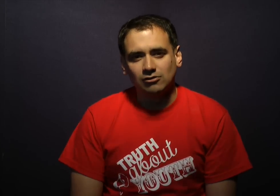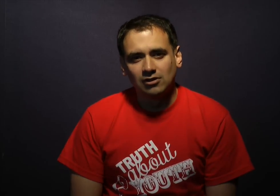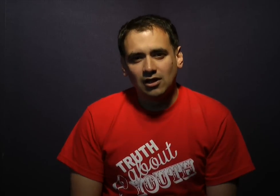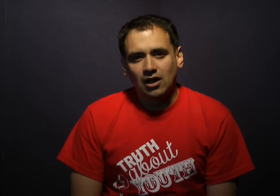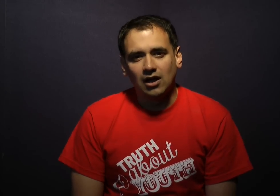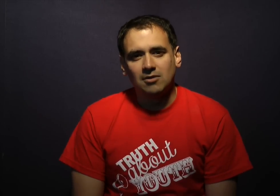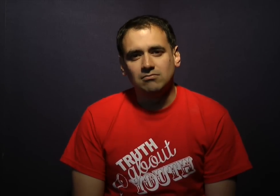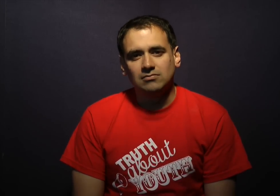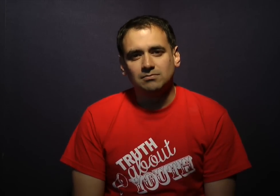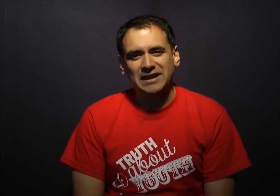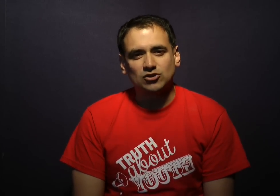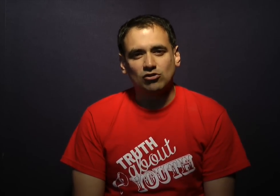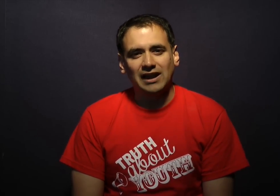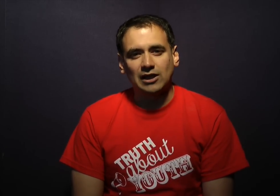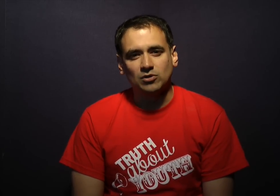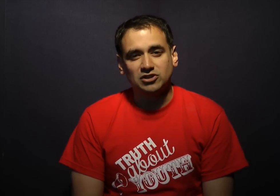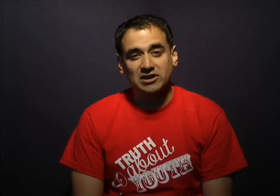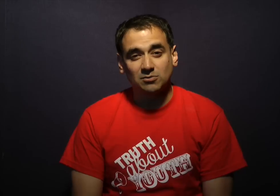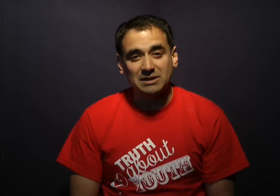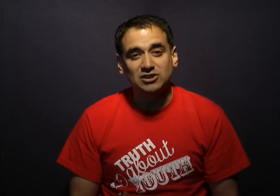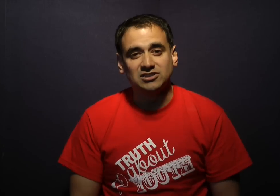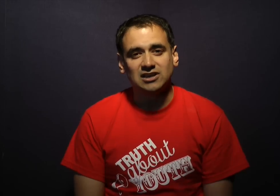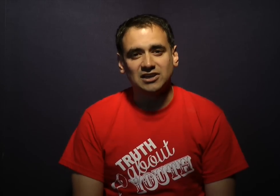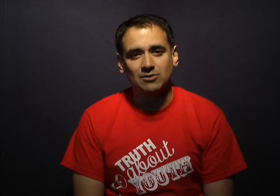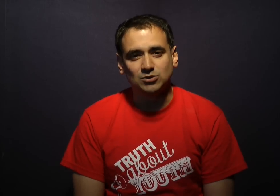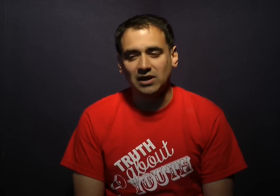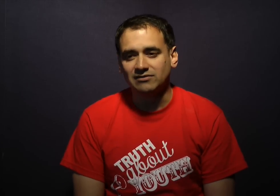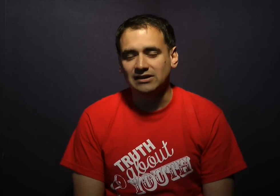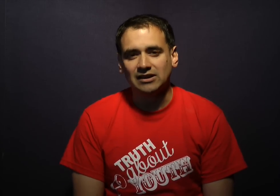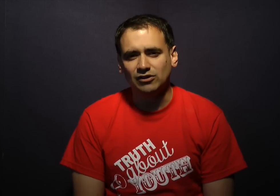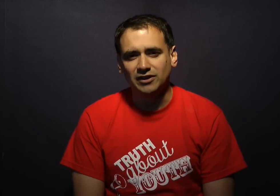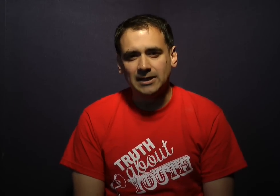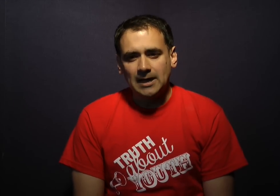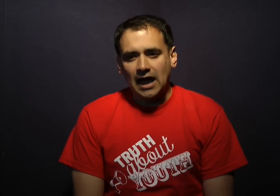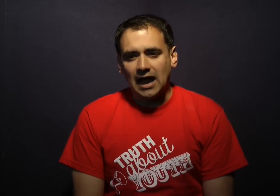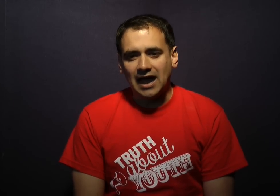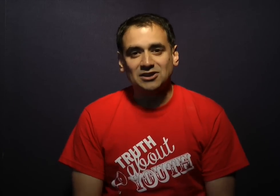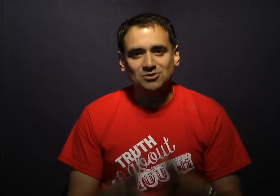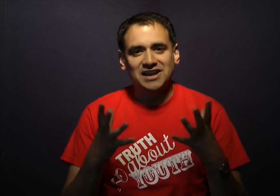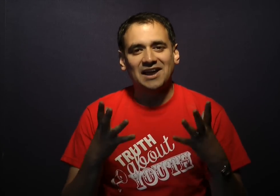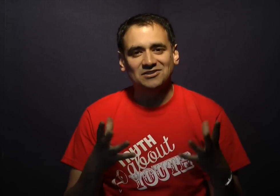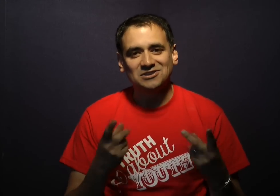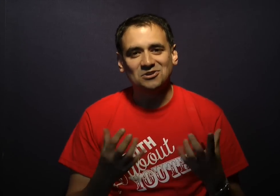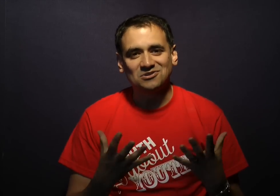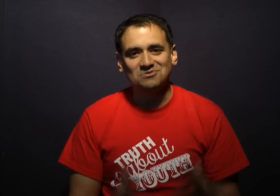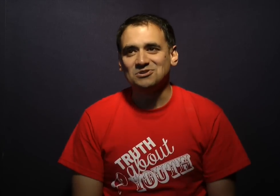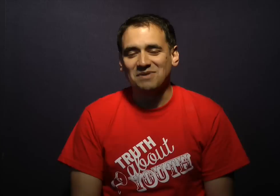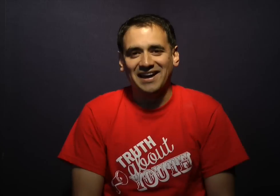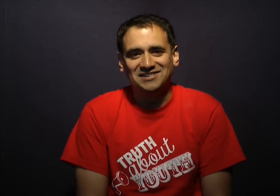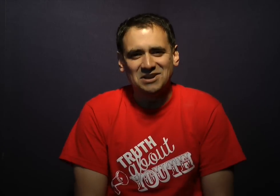physical, pictorial language. It creates so many images inside your head, which is why I've loved it. And it's using your hands, and I talk too much with my hands